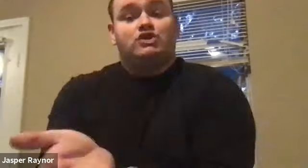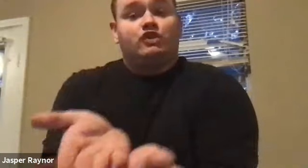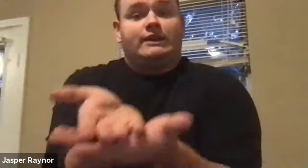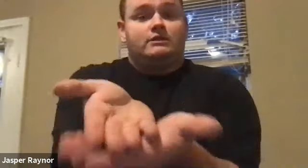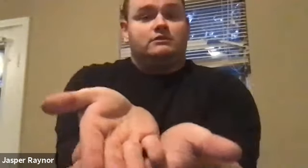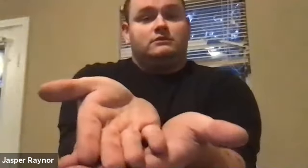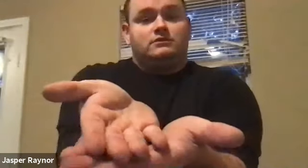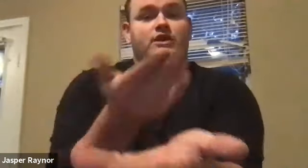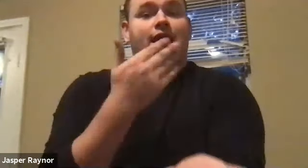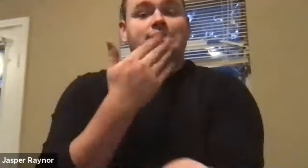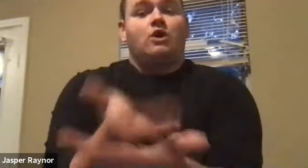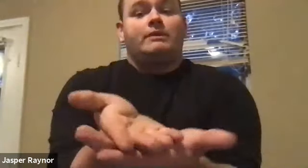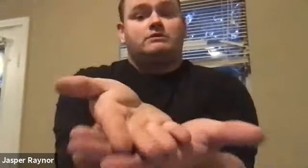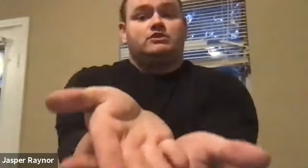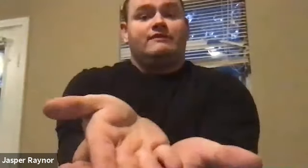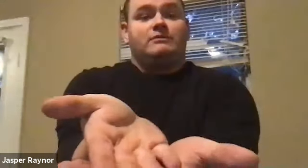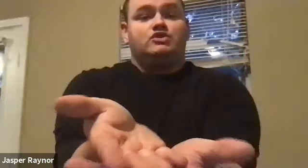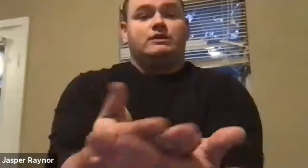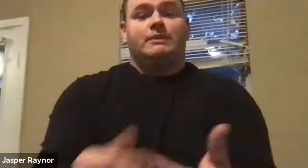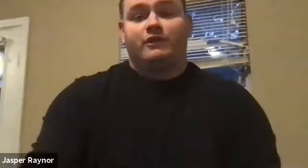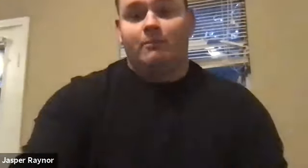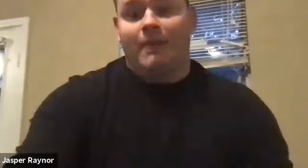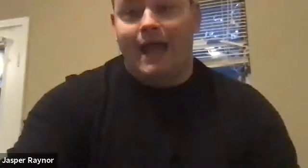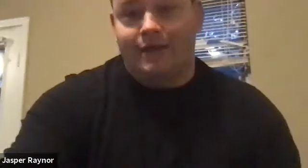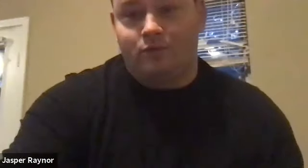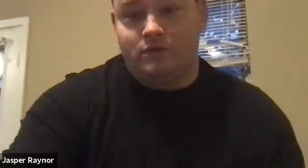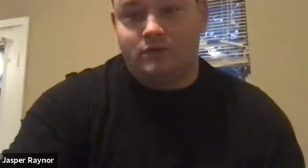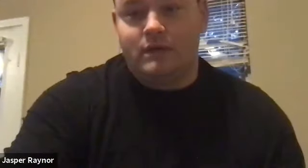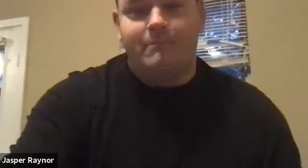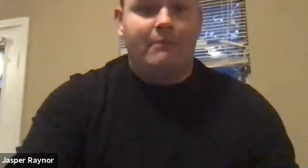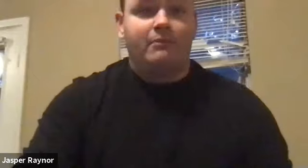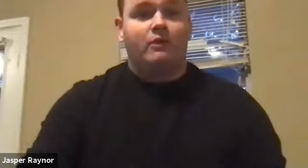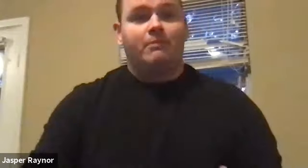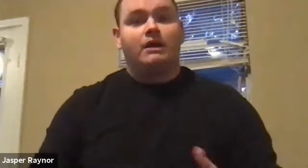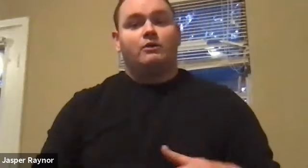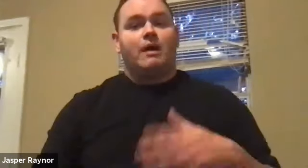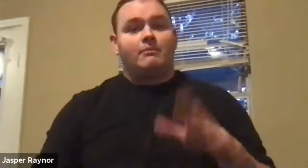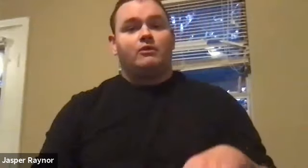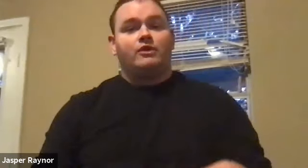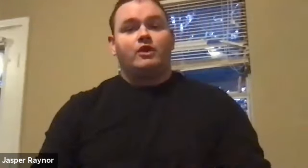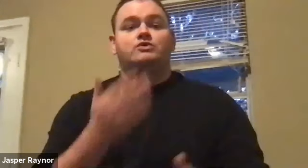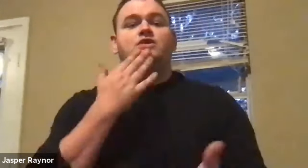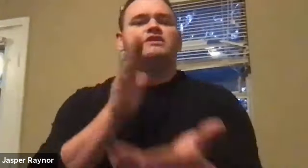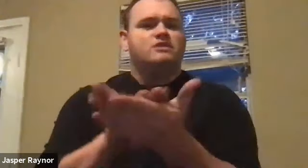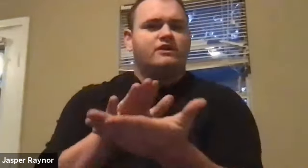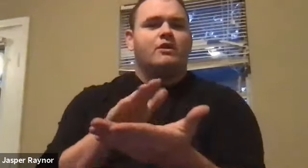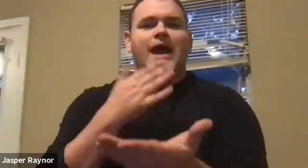treat. Your hand is open. You're giving them a treat. But if they're bad, you want to pop them on the butt or pop them on the nose. They're bad.